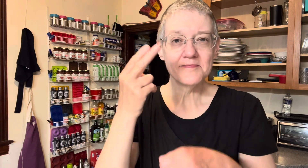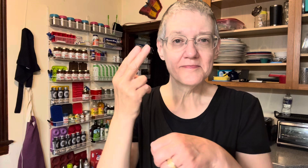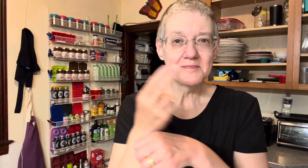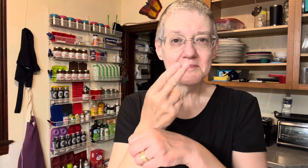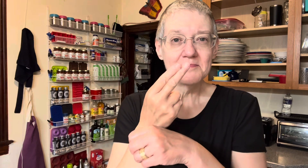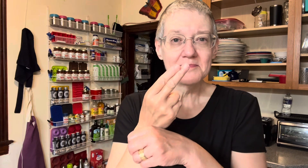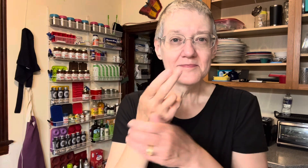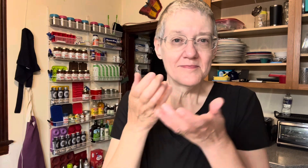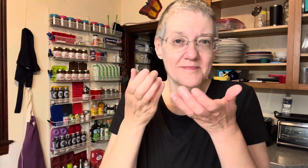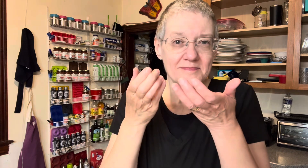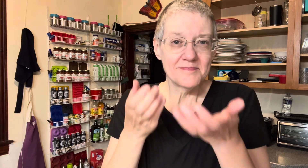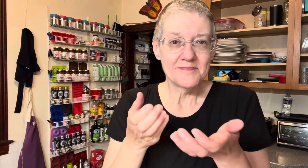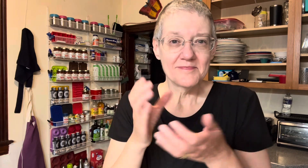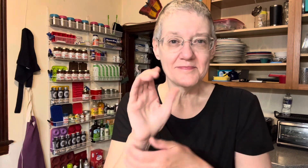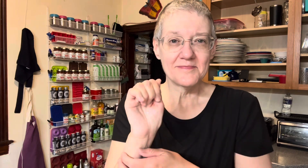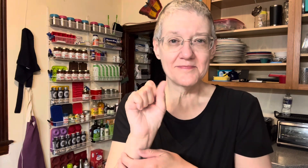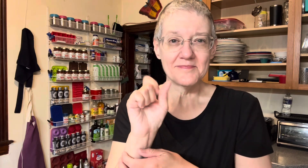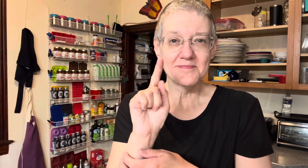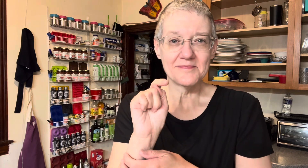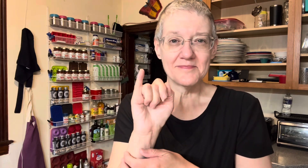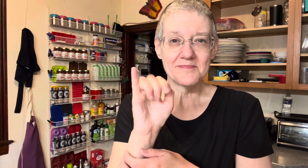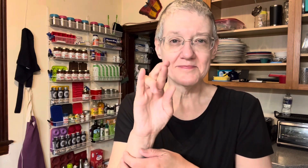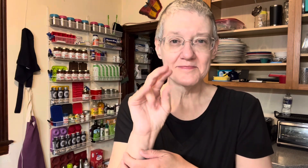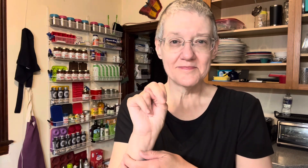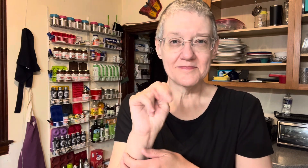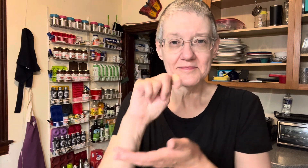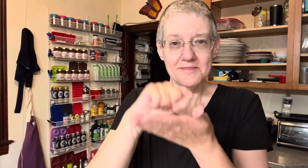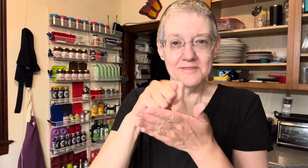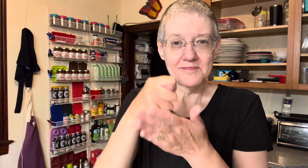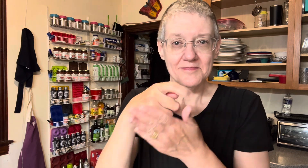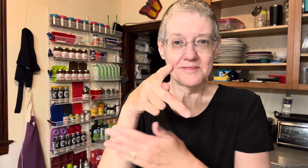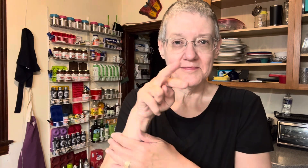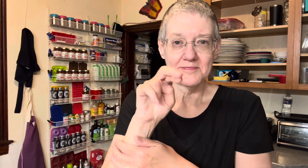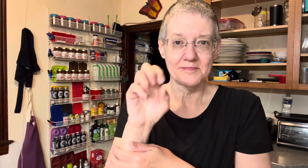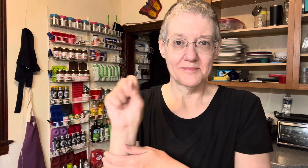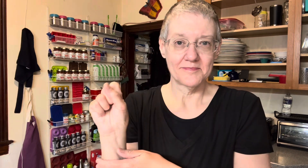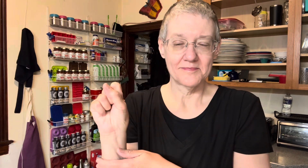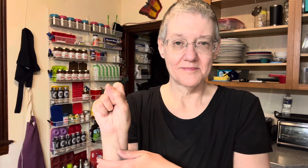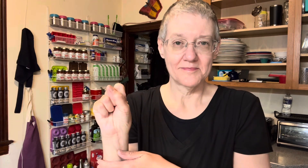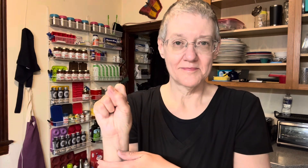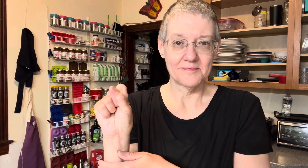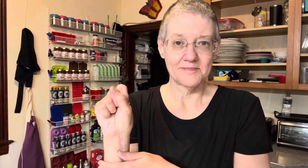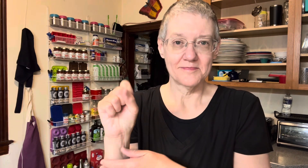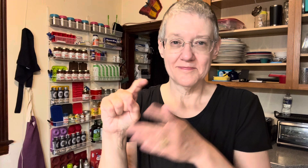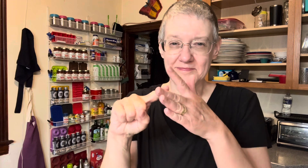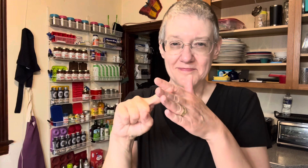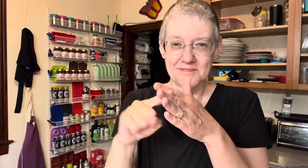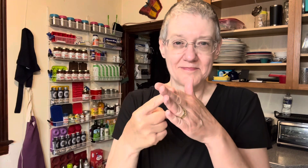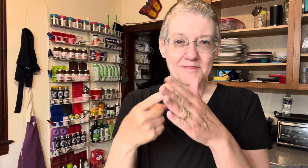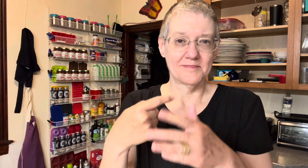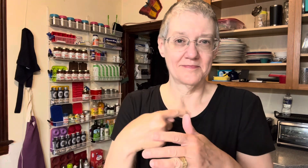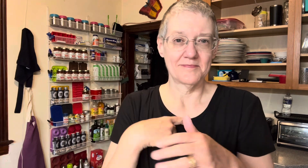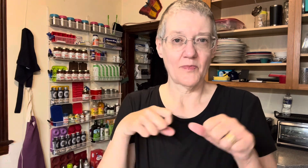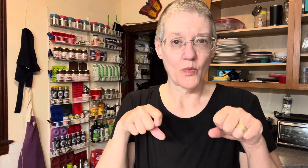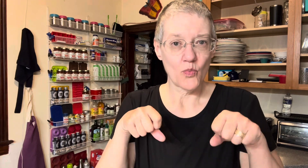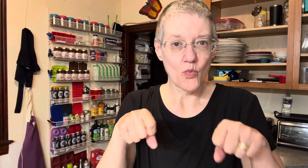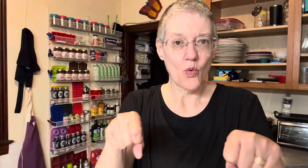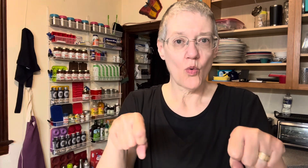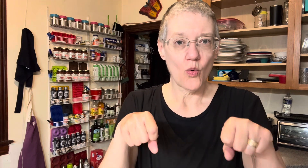so I prefer to use a heavy cast iron tortilla press to make the tortillas. When I started this, I